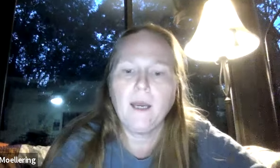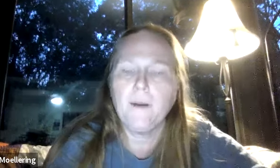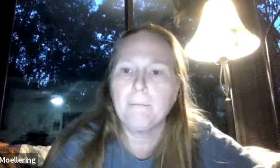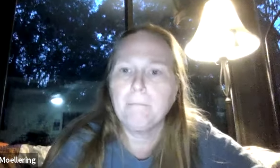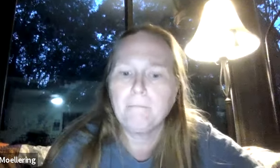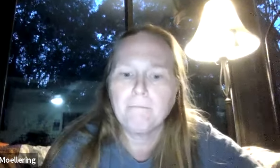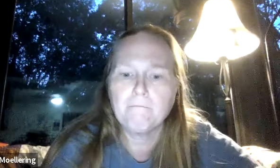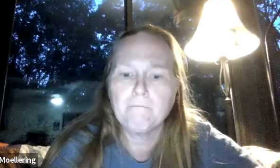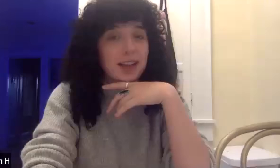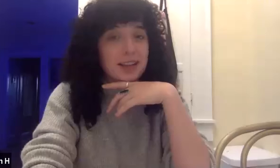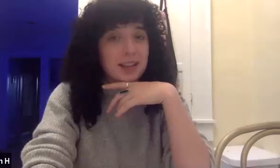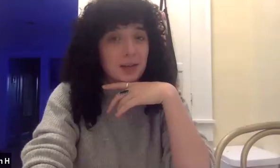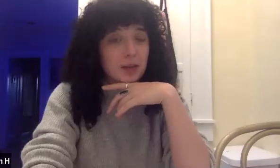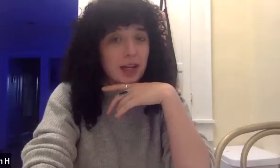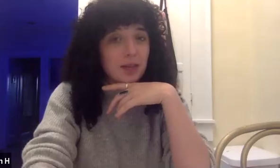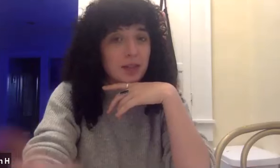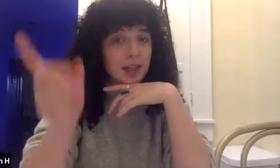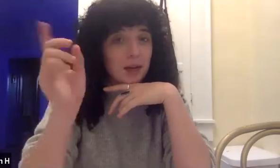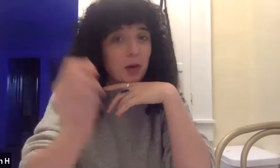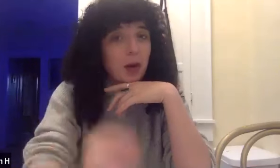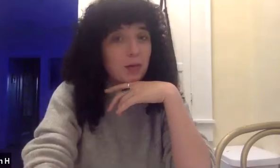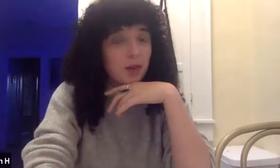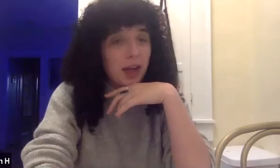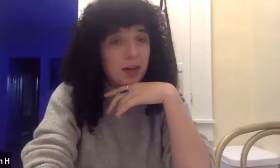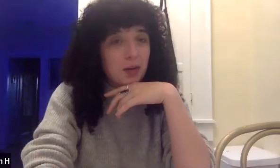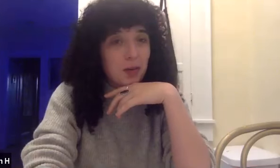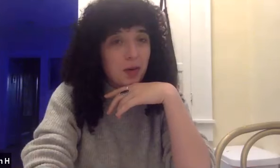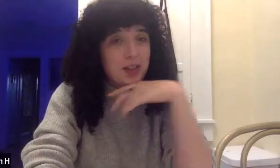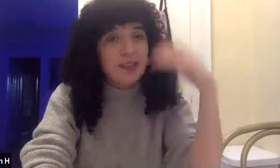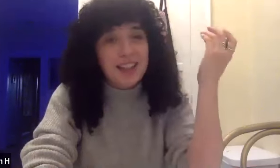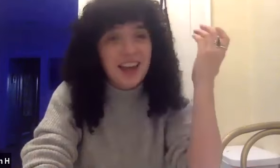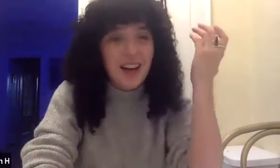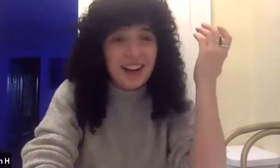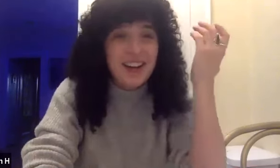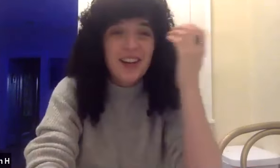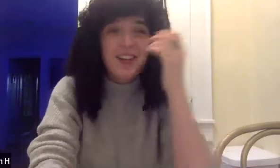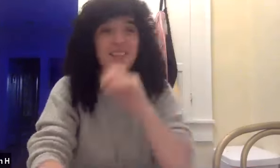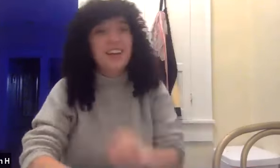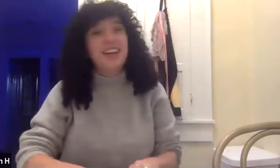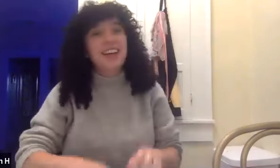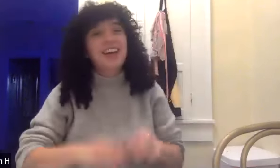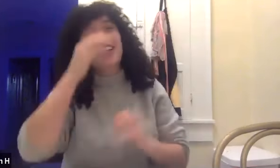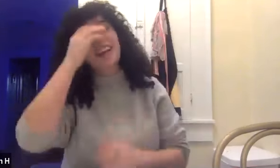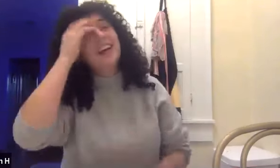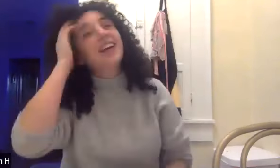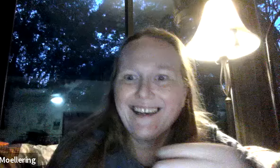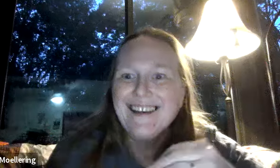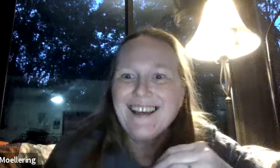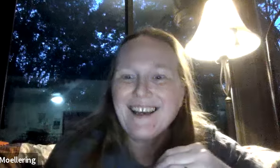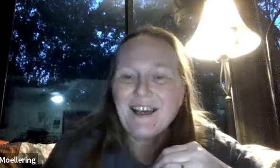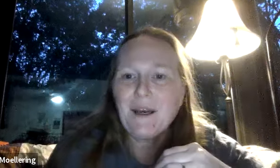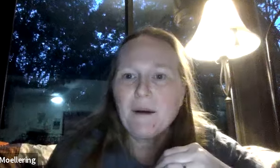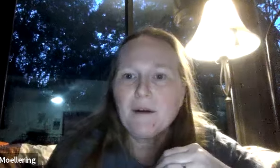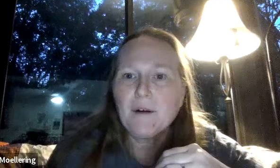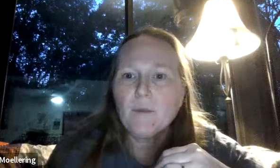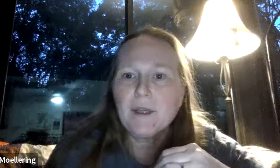had to search for the classes several times because I wrote up for the annual report, so that's how I knew. Oh, yeah. Oh, wait, that's